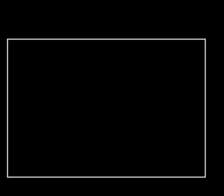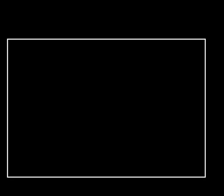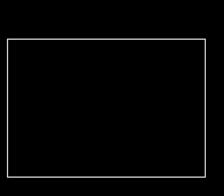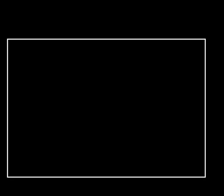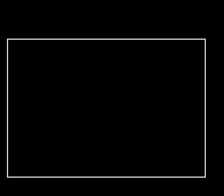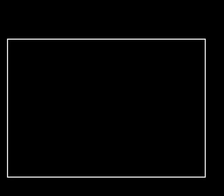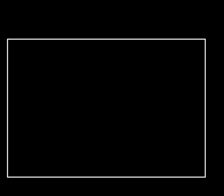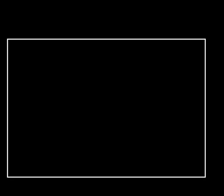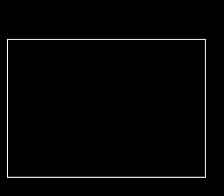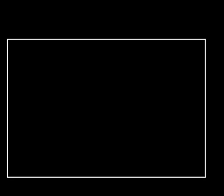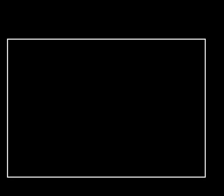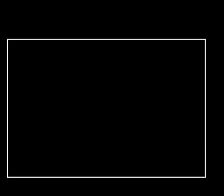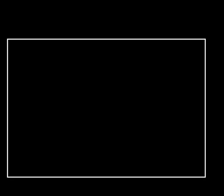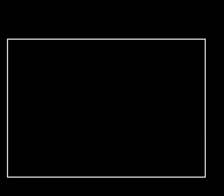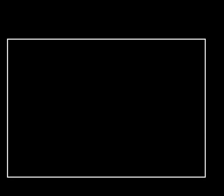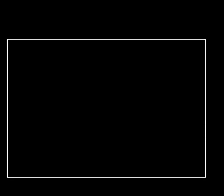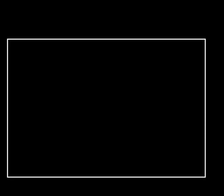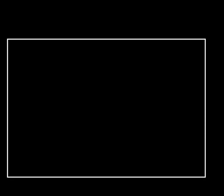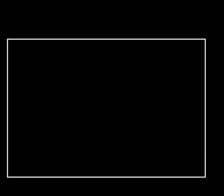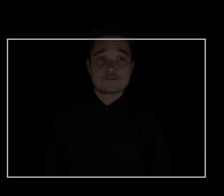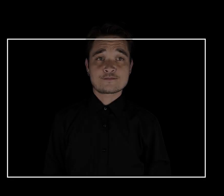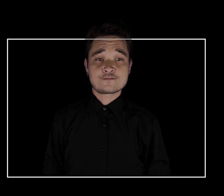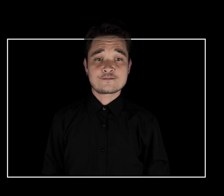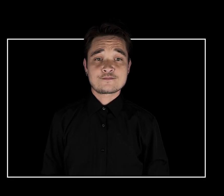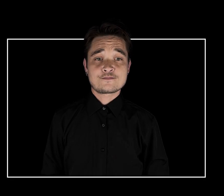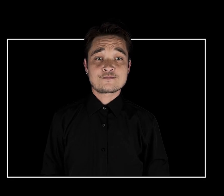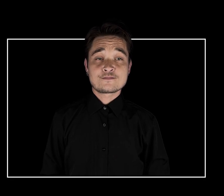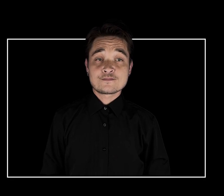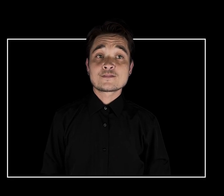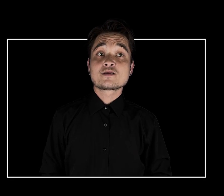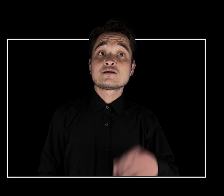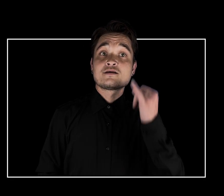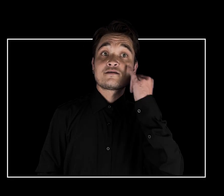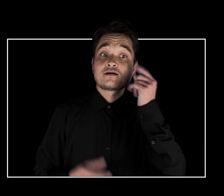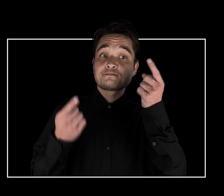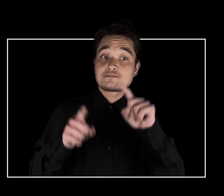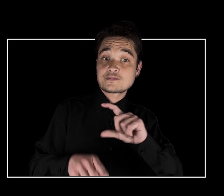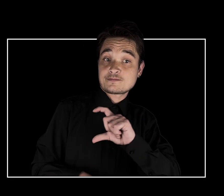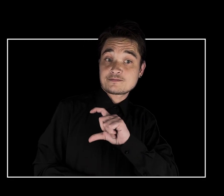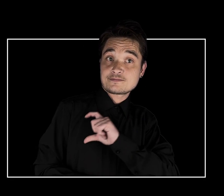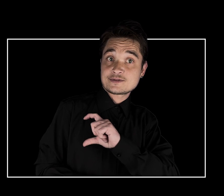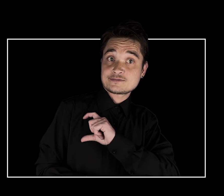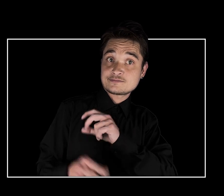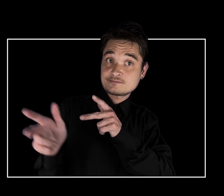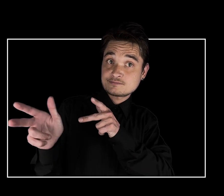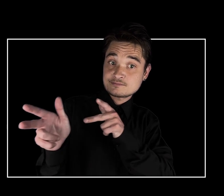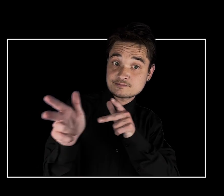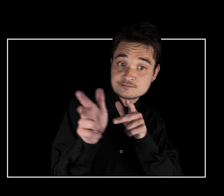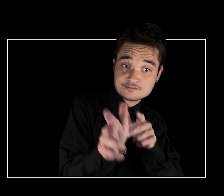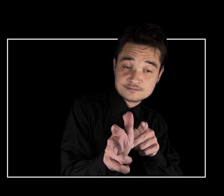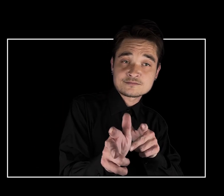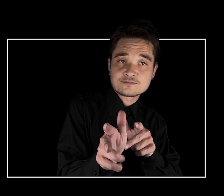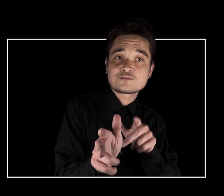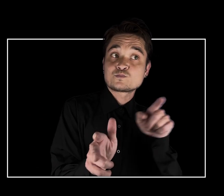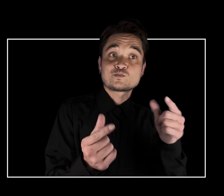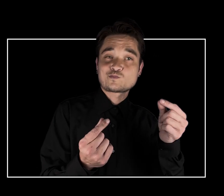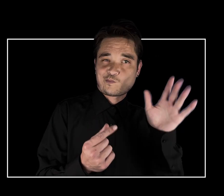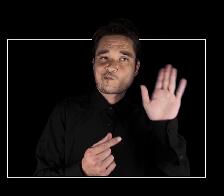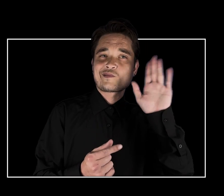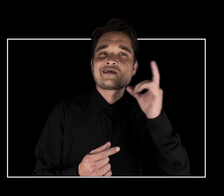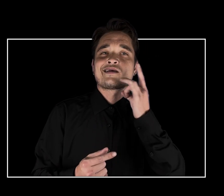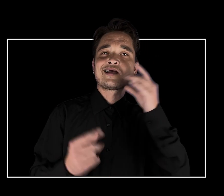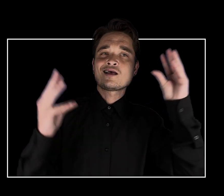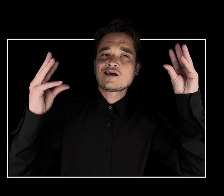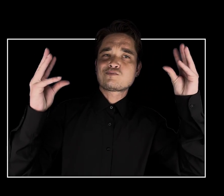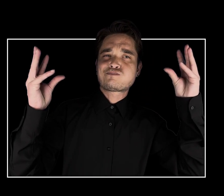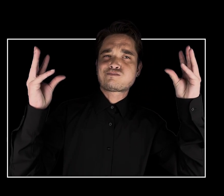What to do if you are stopped by the police. If the police want to stop you when you are driving, they will turn on the flashing blue